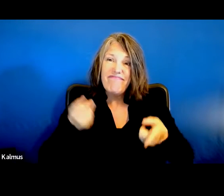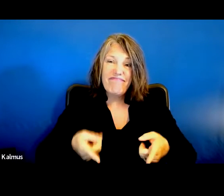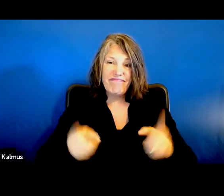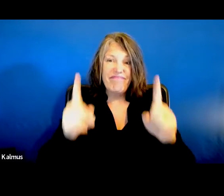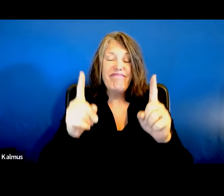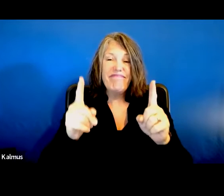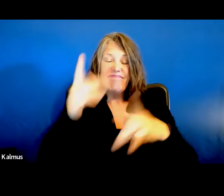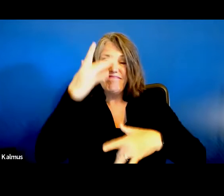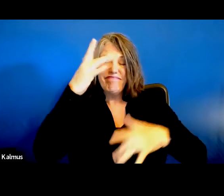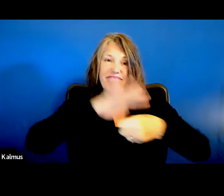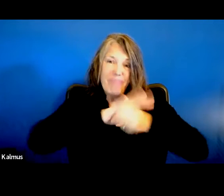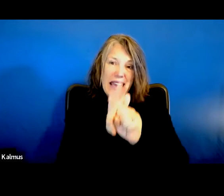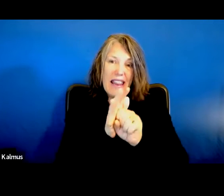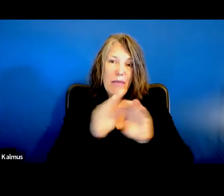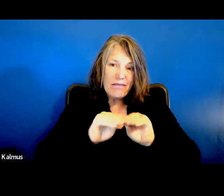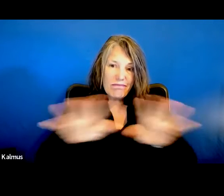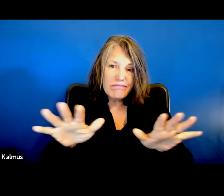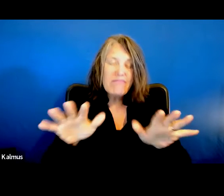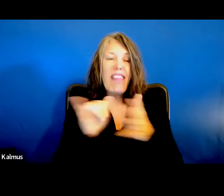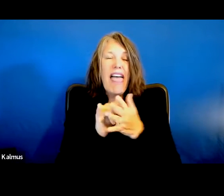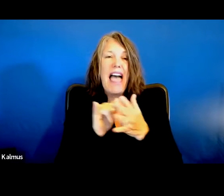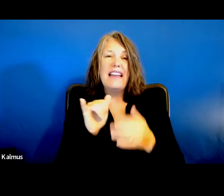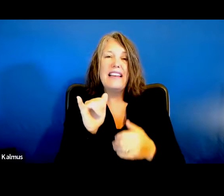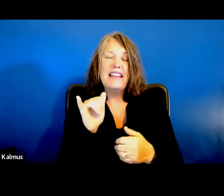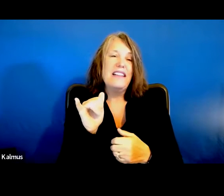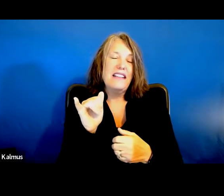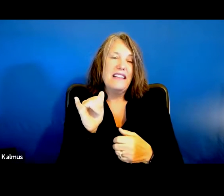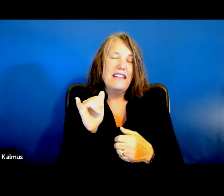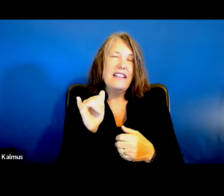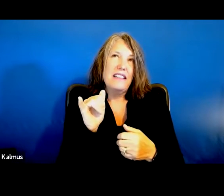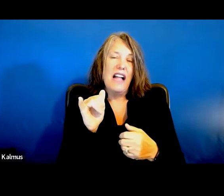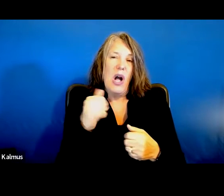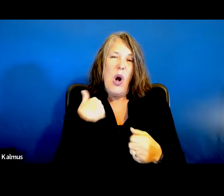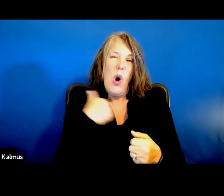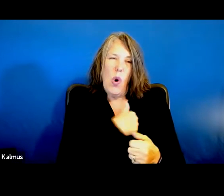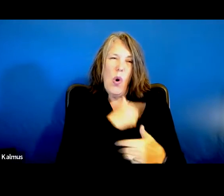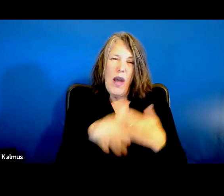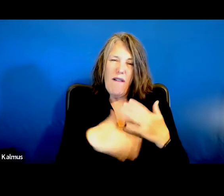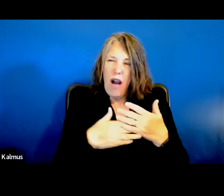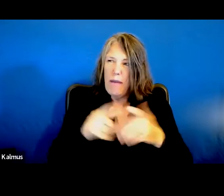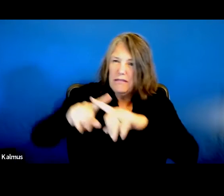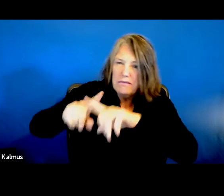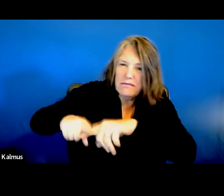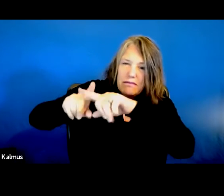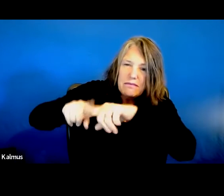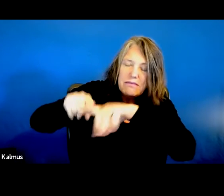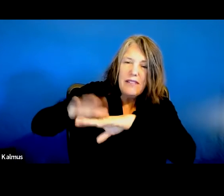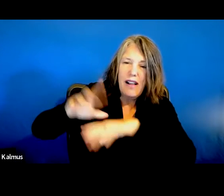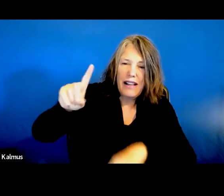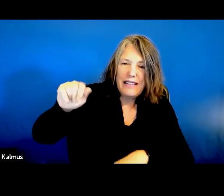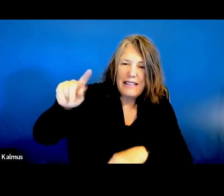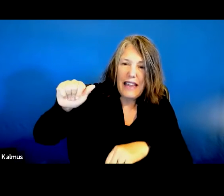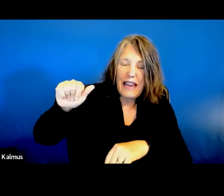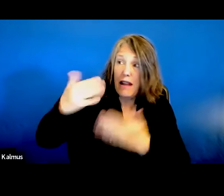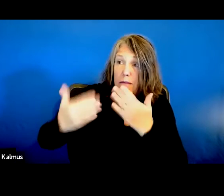pandemic, that as we've all been relying on data, I think, in a new way, maybe over